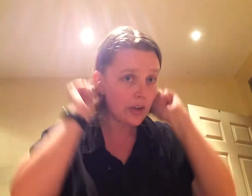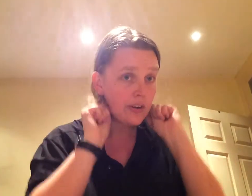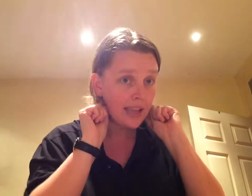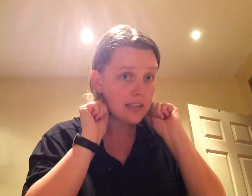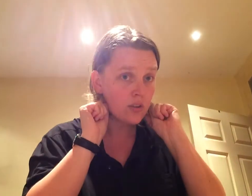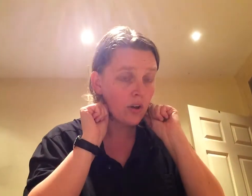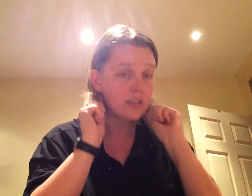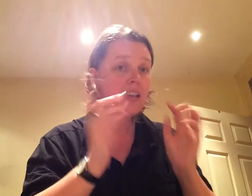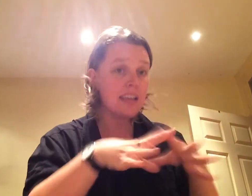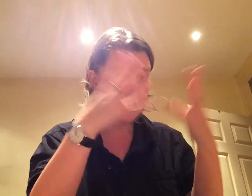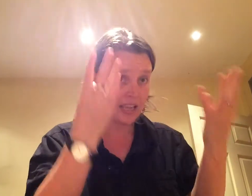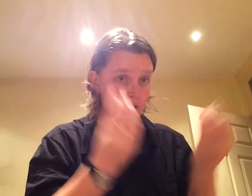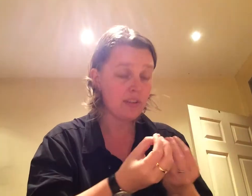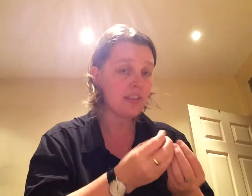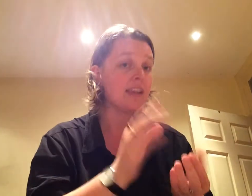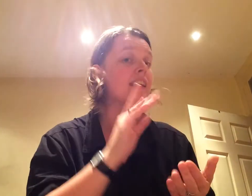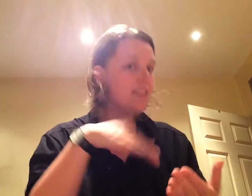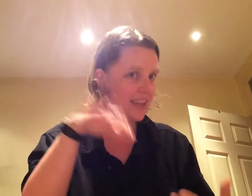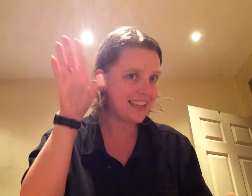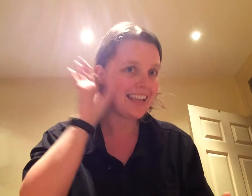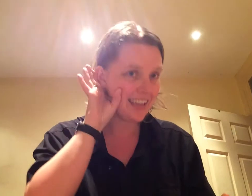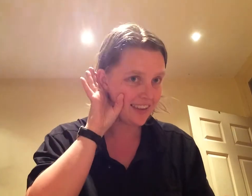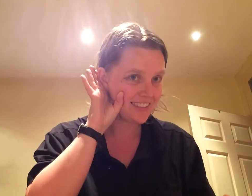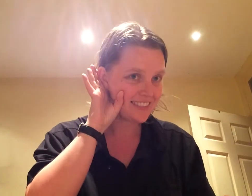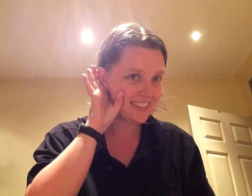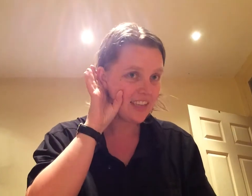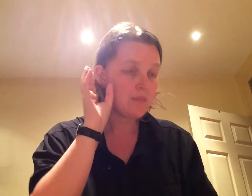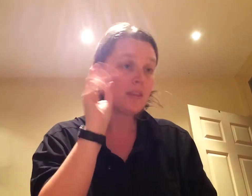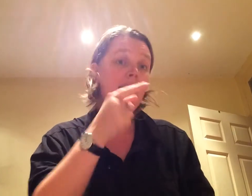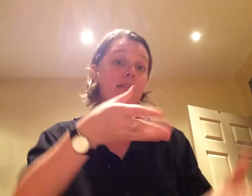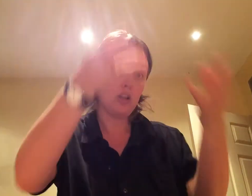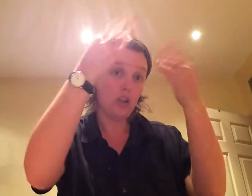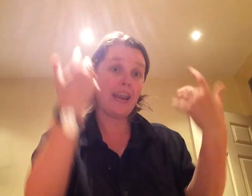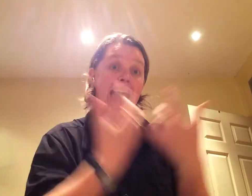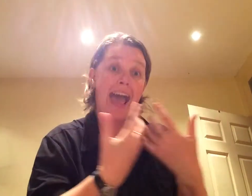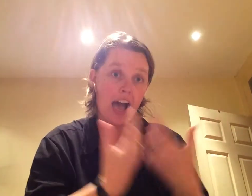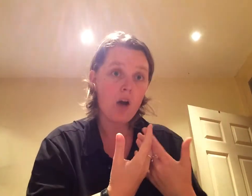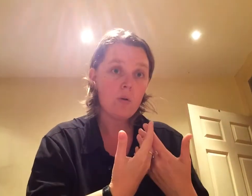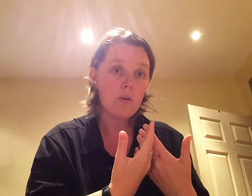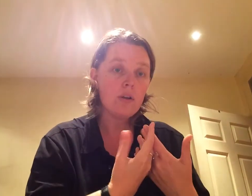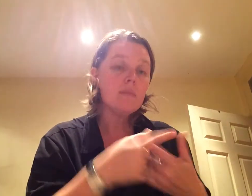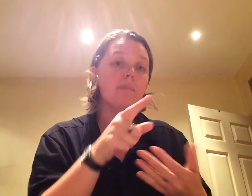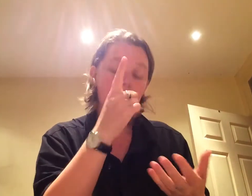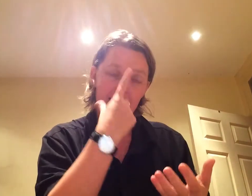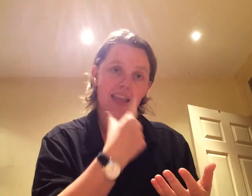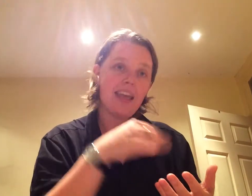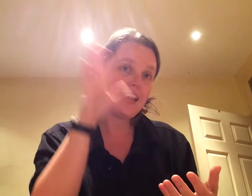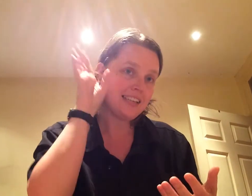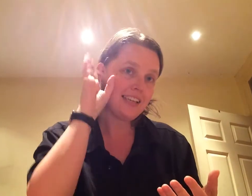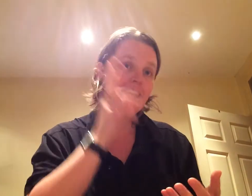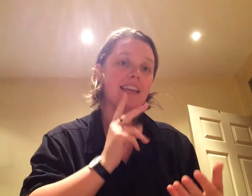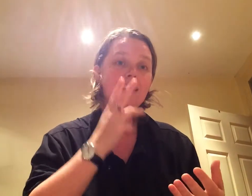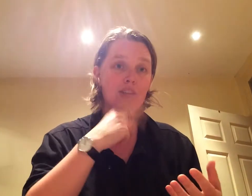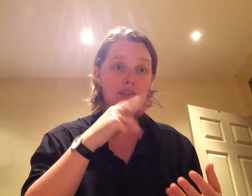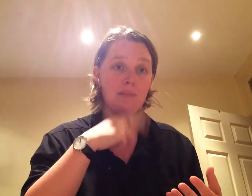hearing aids on and everything, they can hear. They have to learn how, but they can hear,